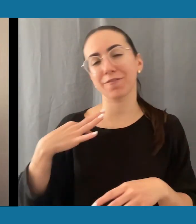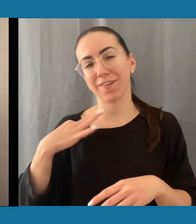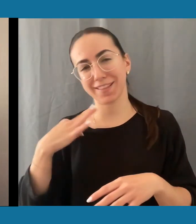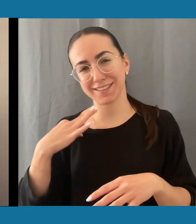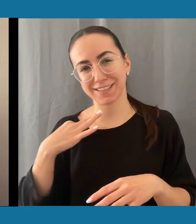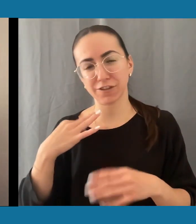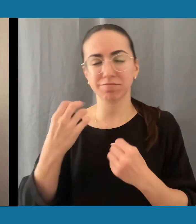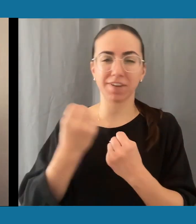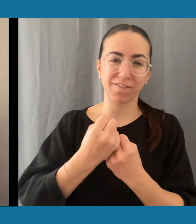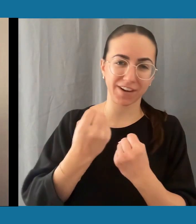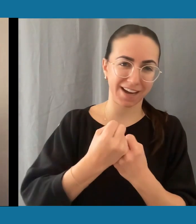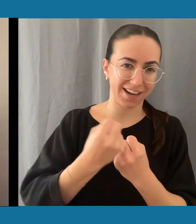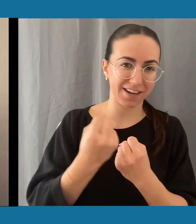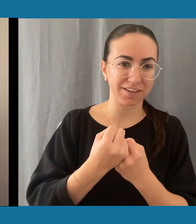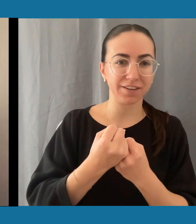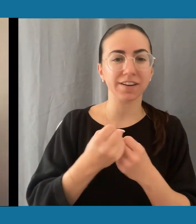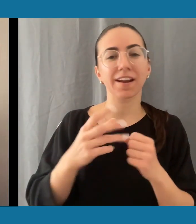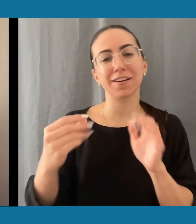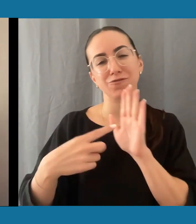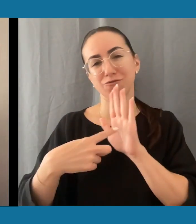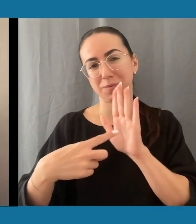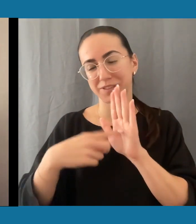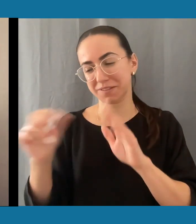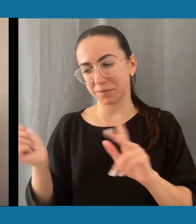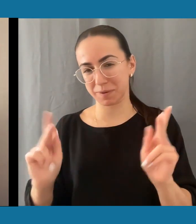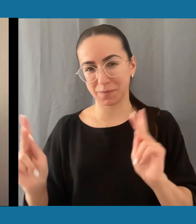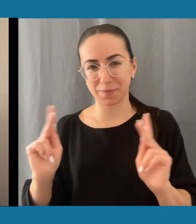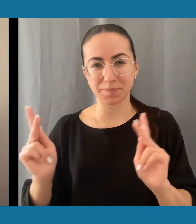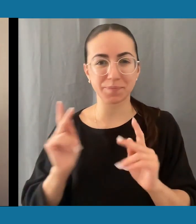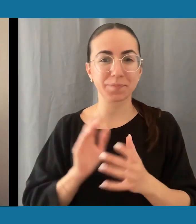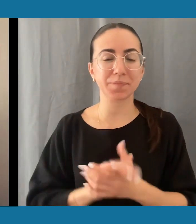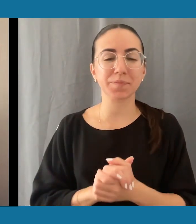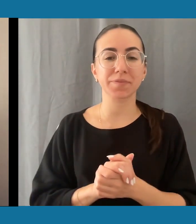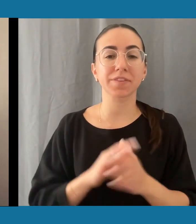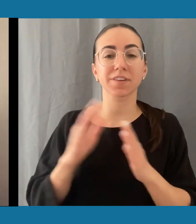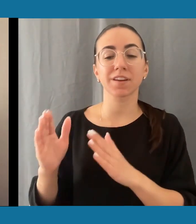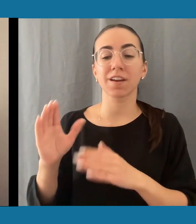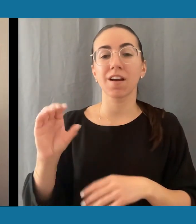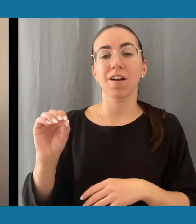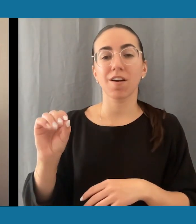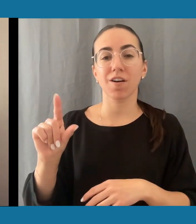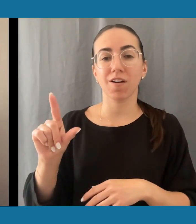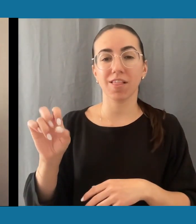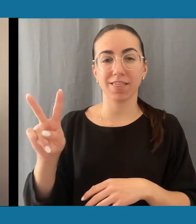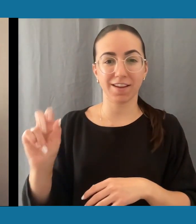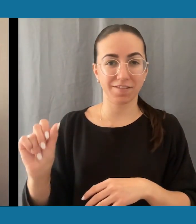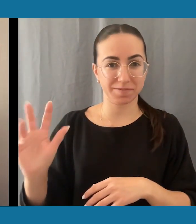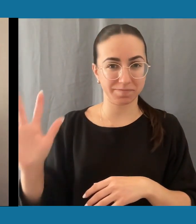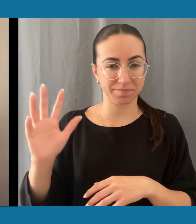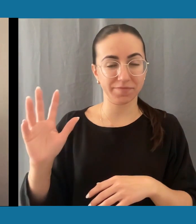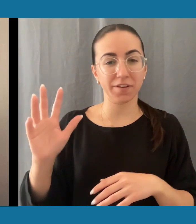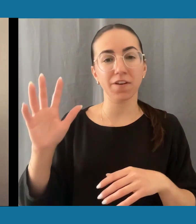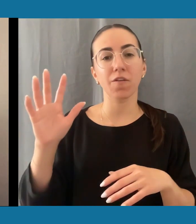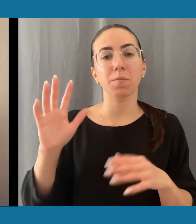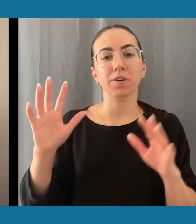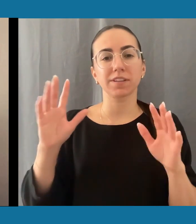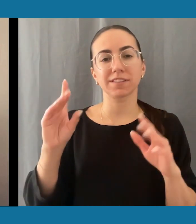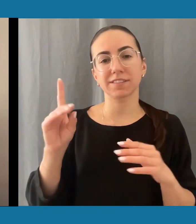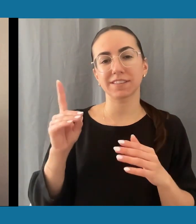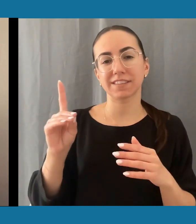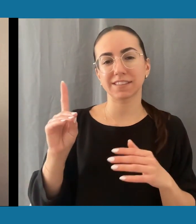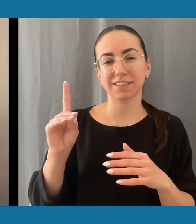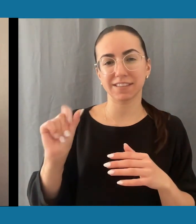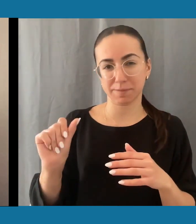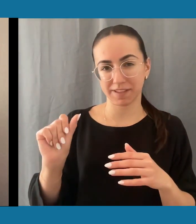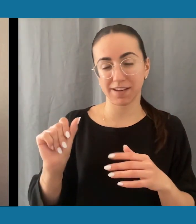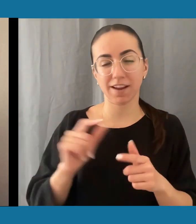volunteer, advocating for and representing others. Olivia was born with a physical disability and has worked